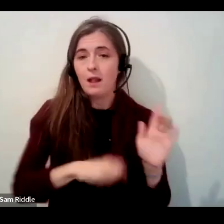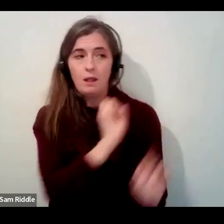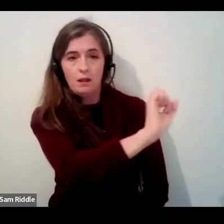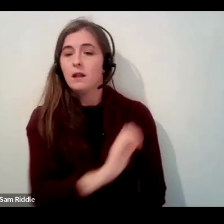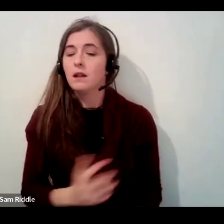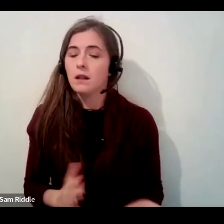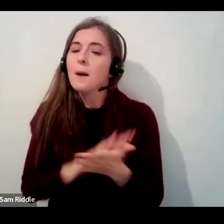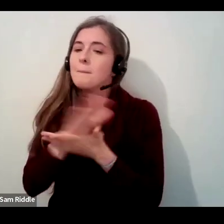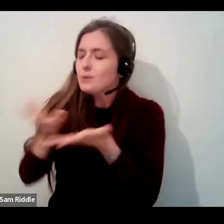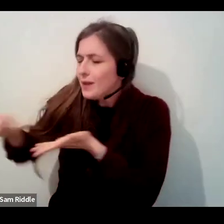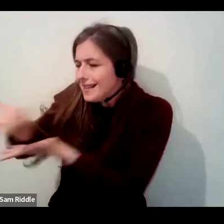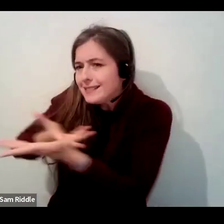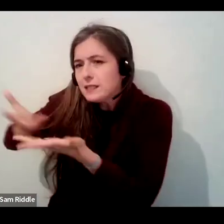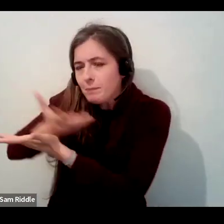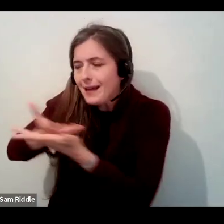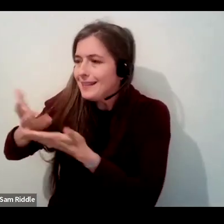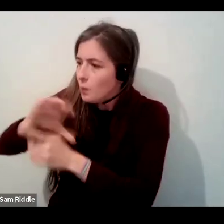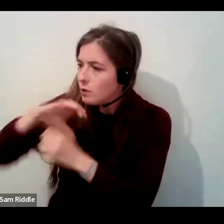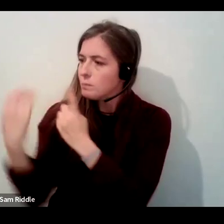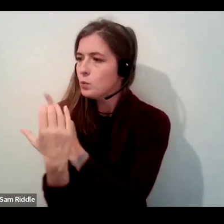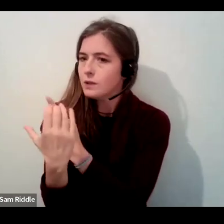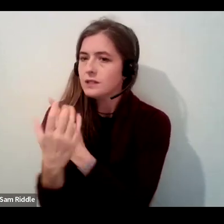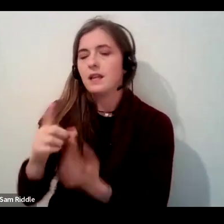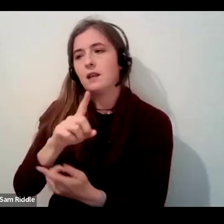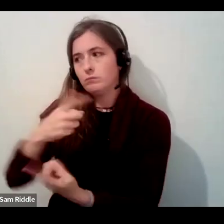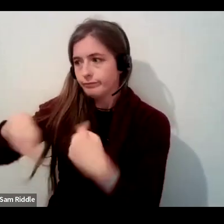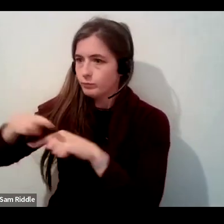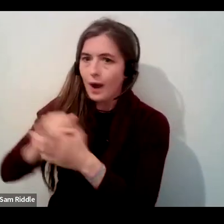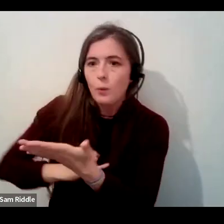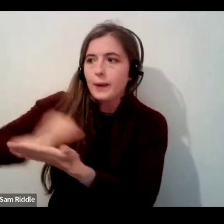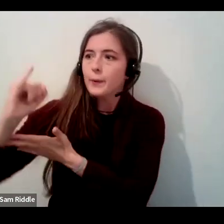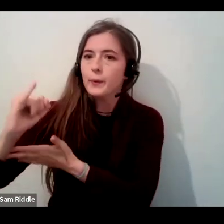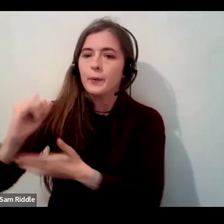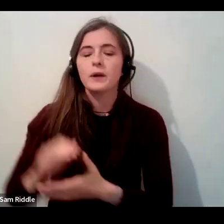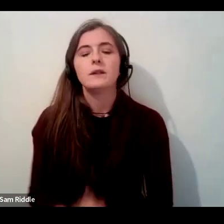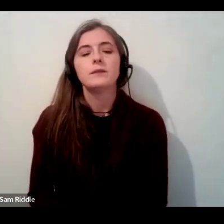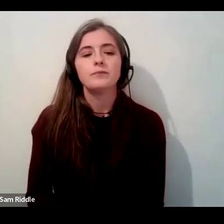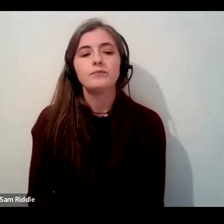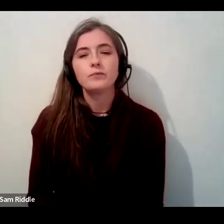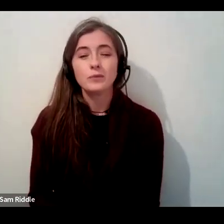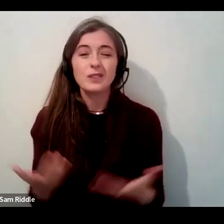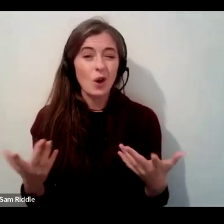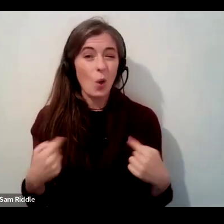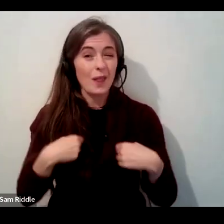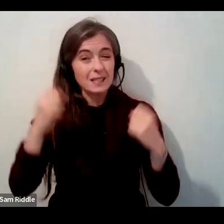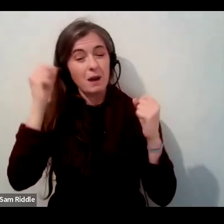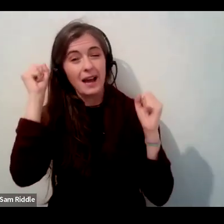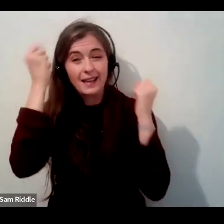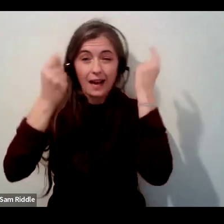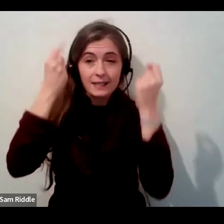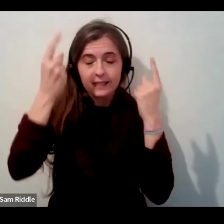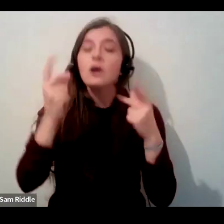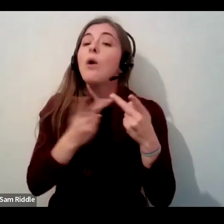to our community why we absolutely why we're against it. So those are the kind of ideas. I